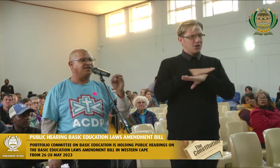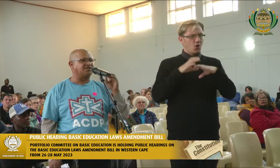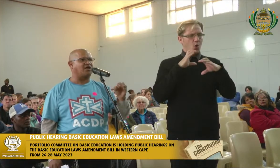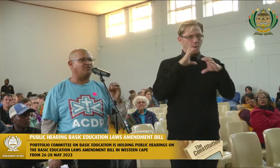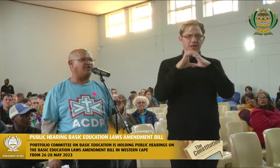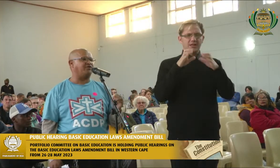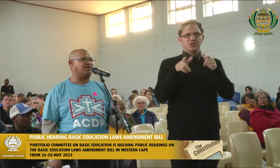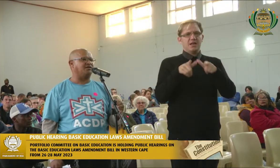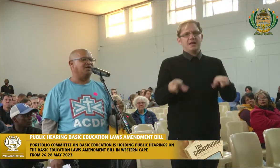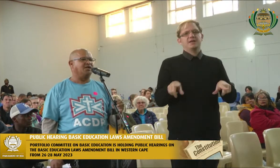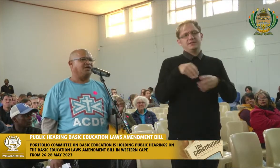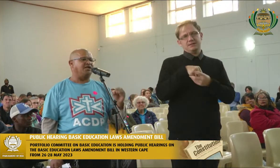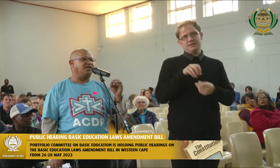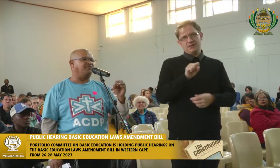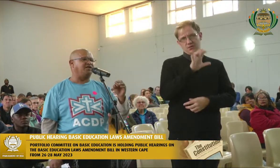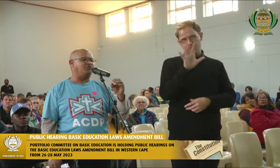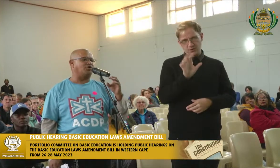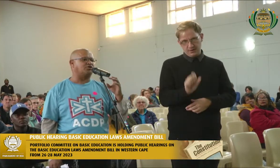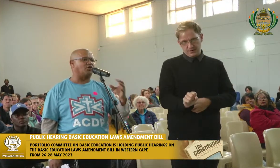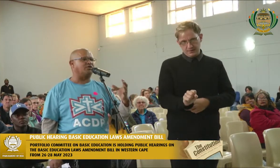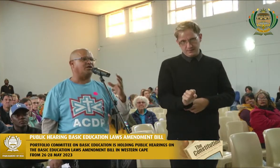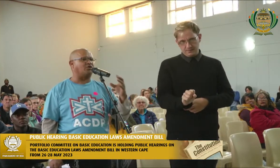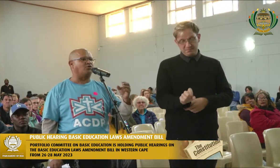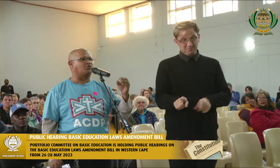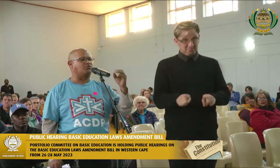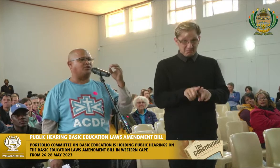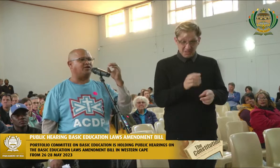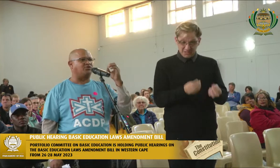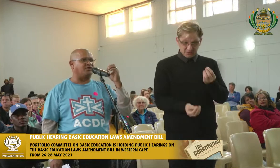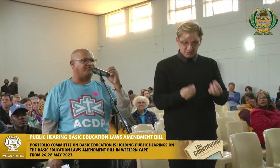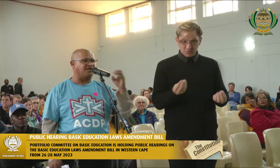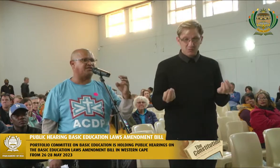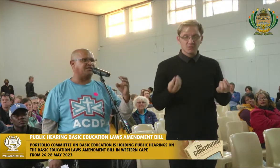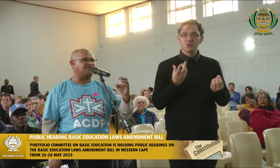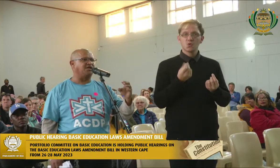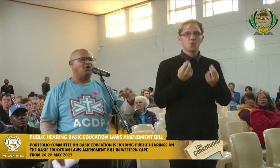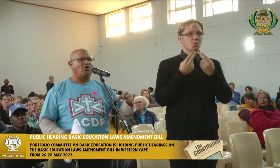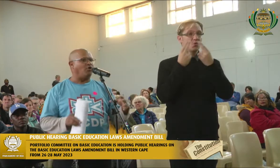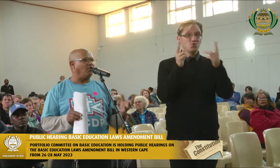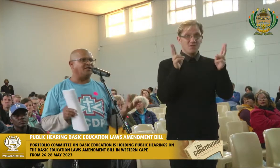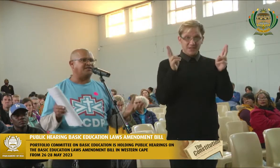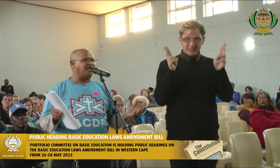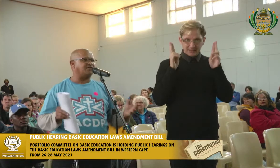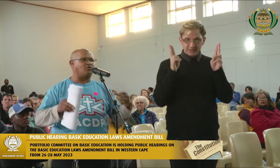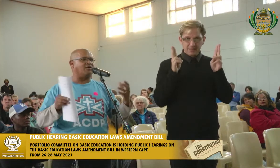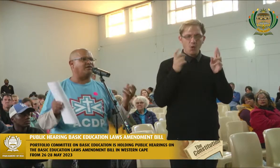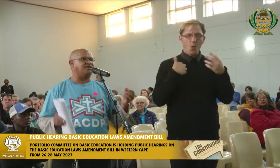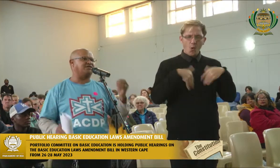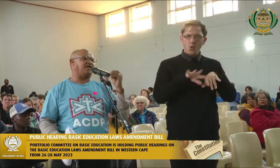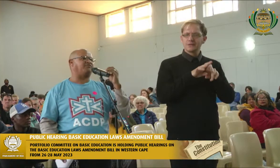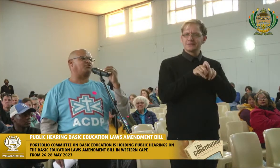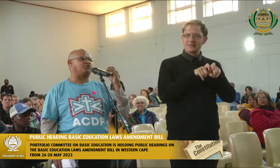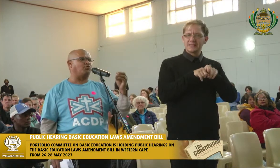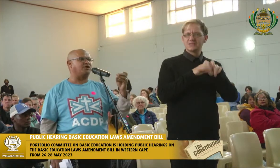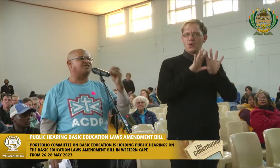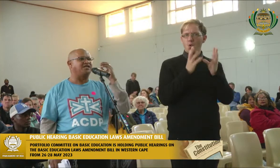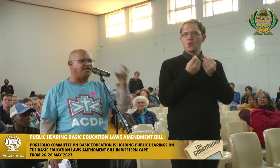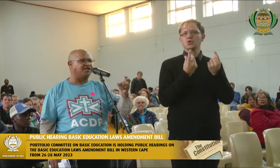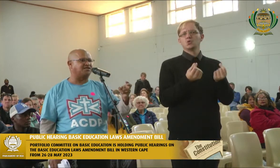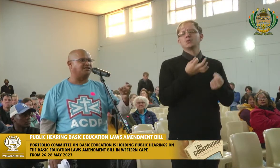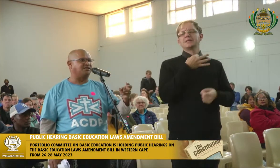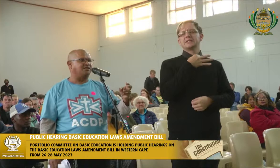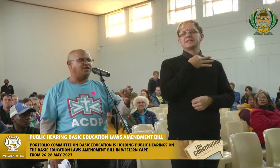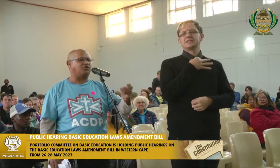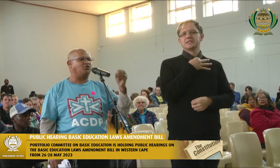language in South Africa. And even if your children go to in universities, all the tests, all the things they have to do is